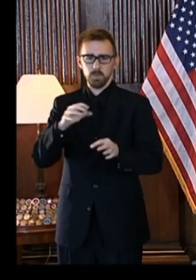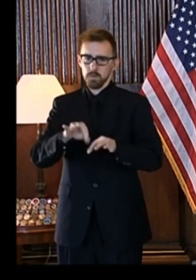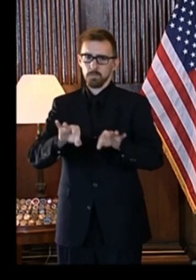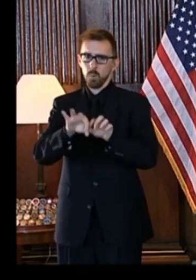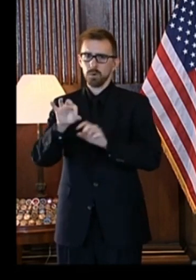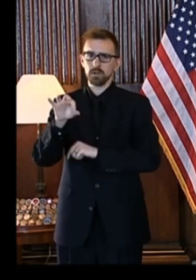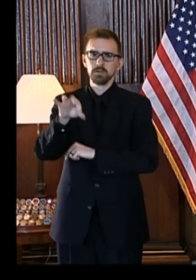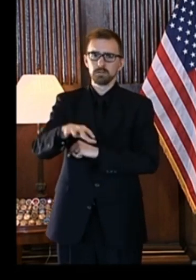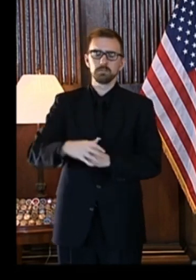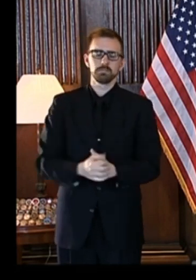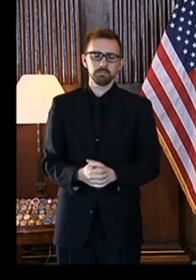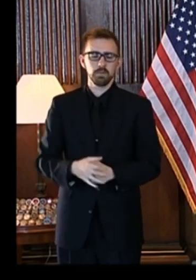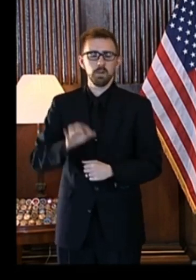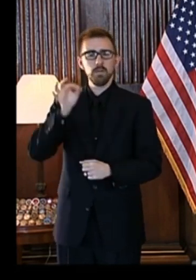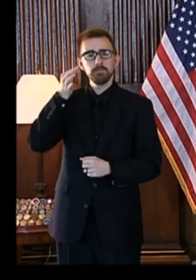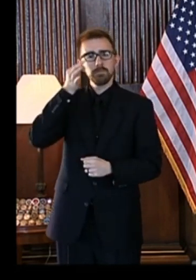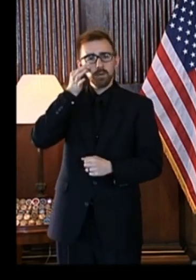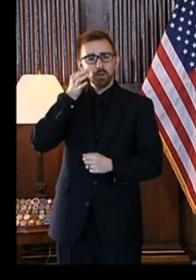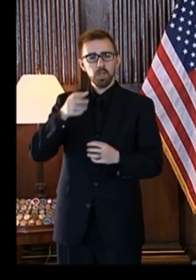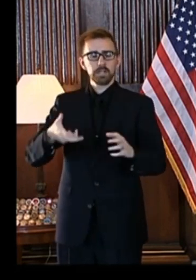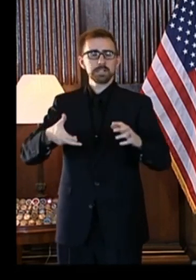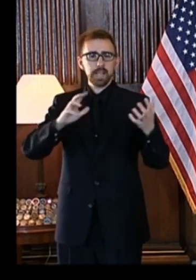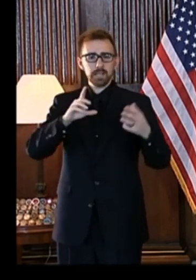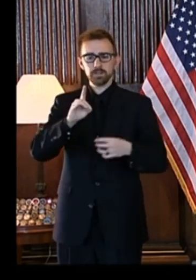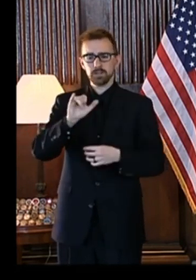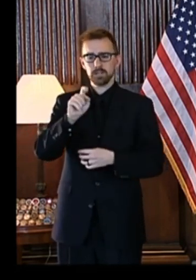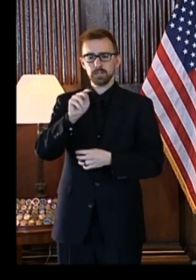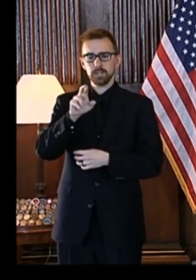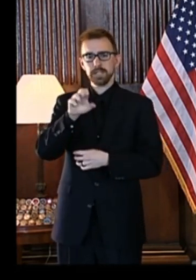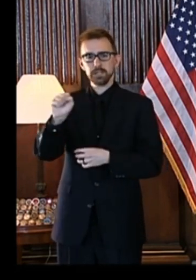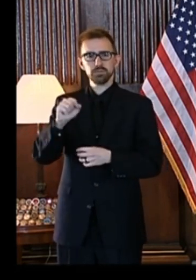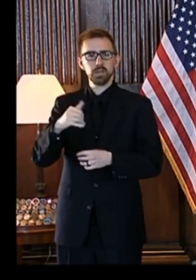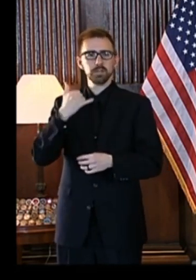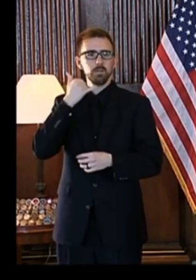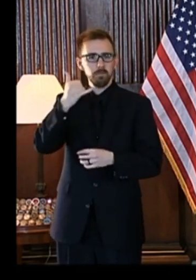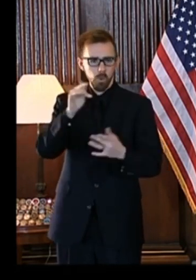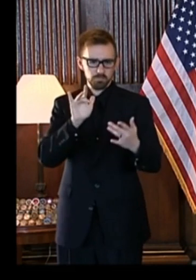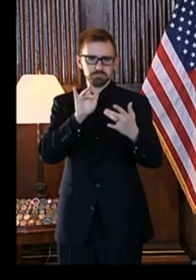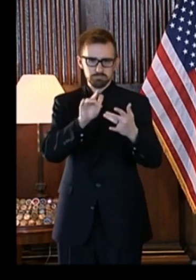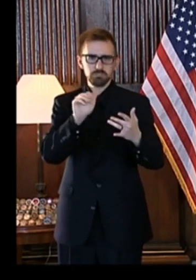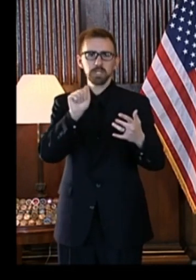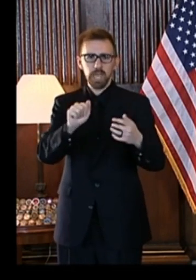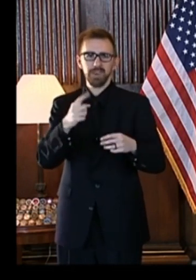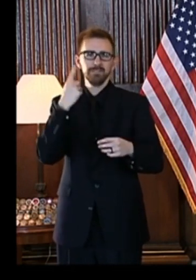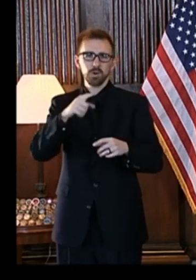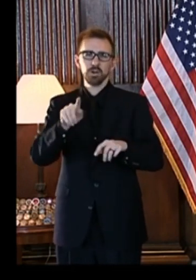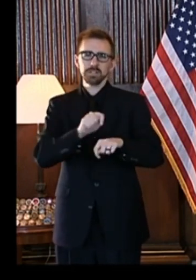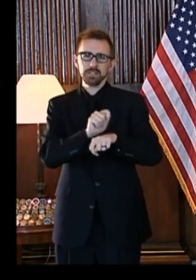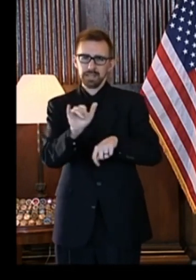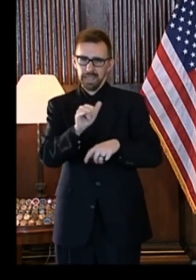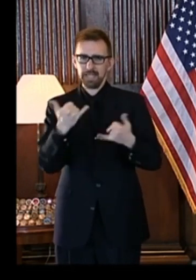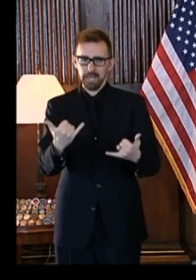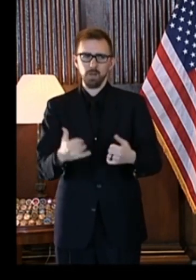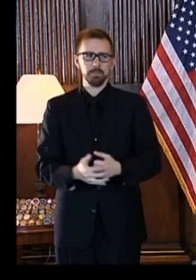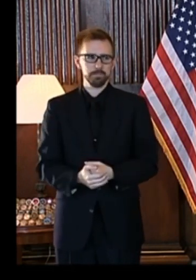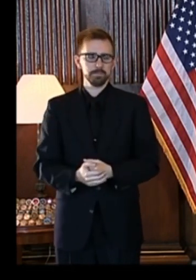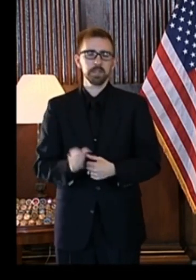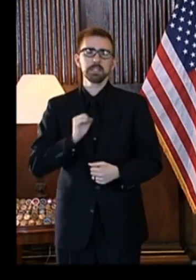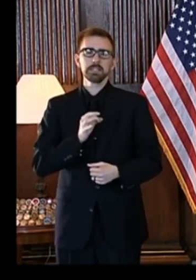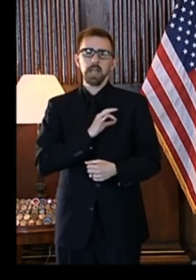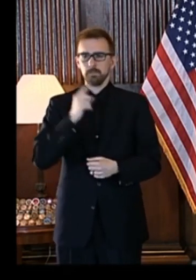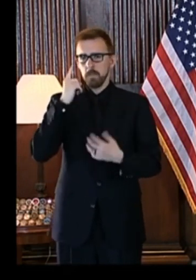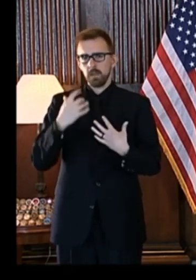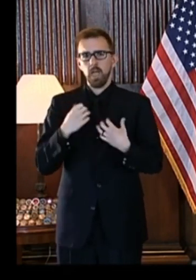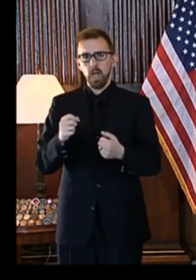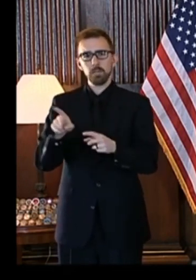resource. The Federal Disaster Distress Helpline was created for times like this. It is staffed with mental health